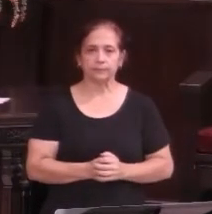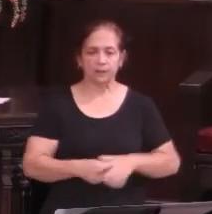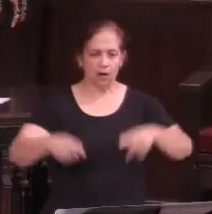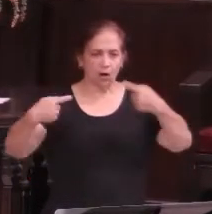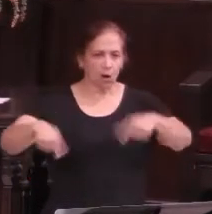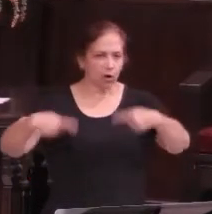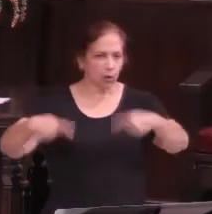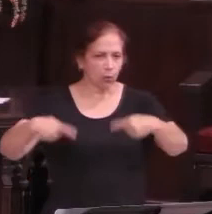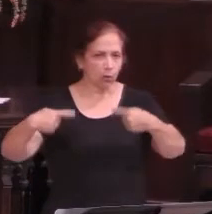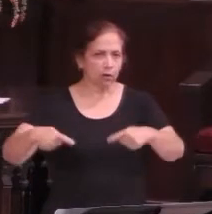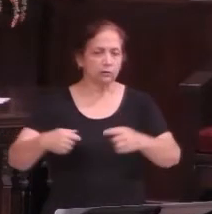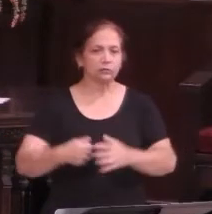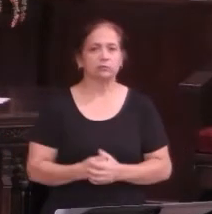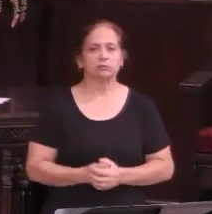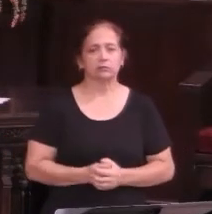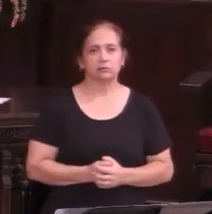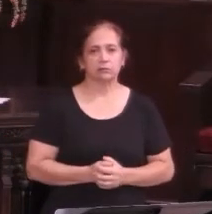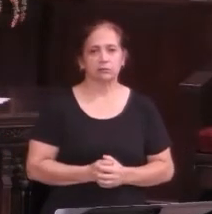quarreling,